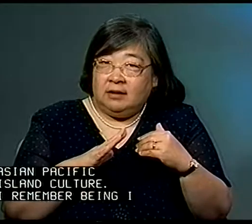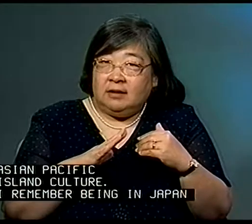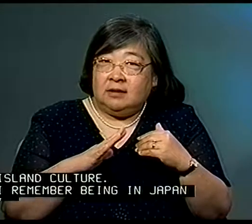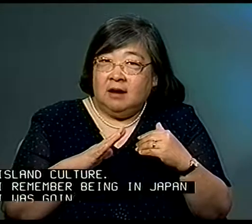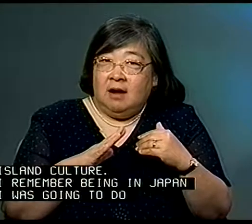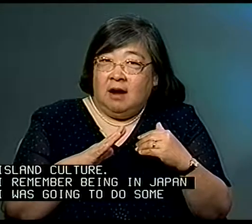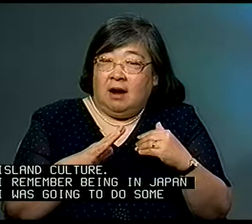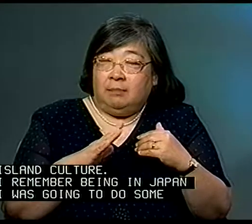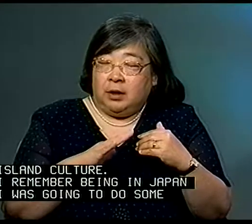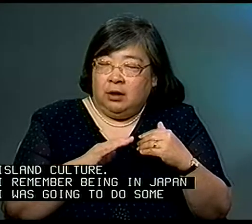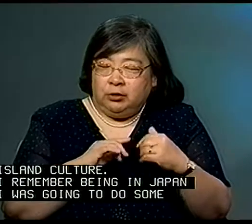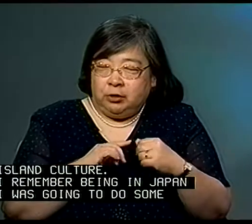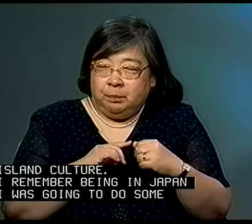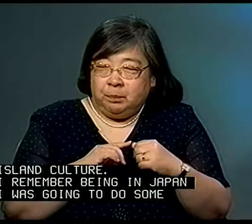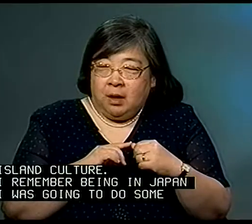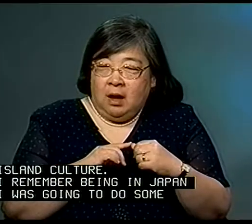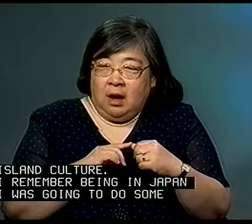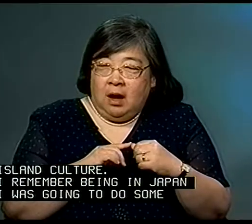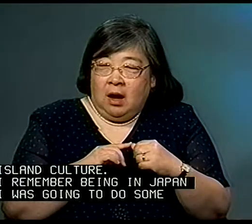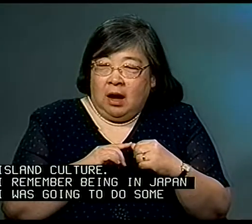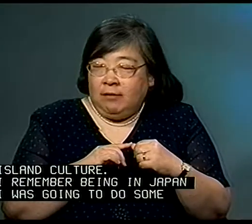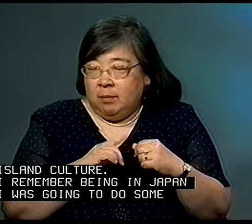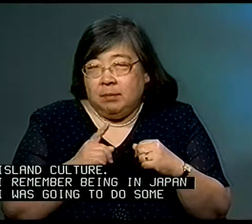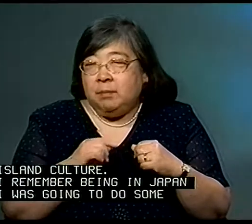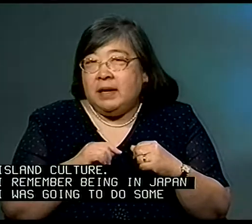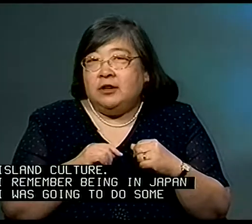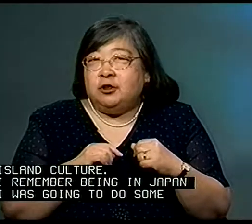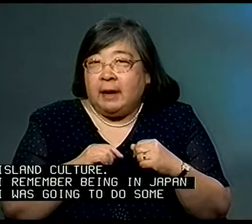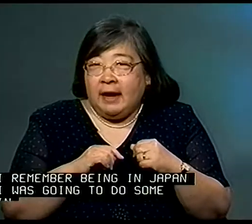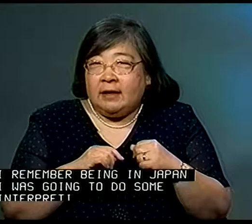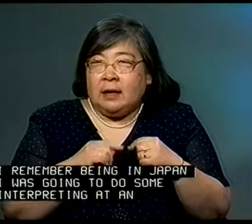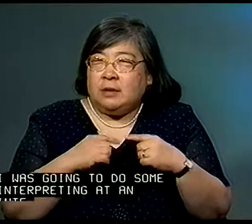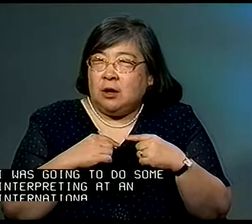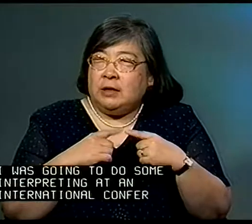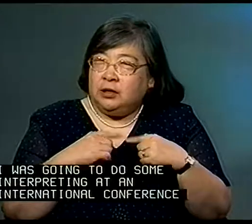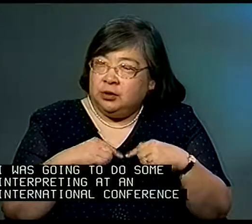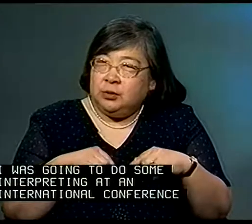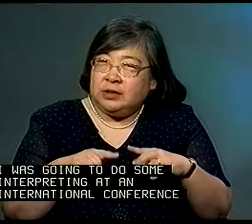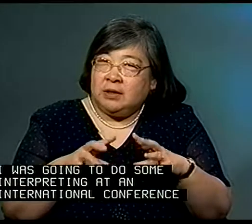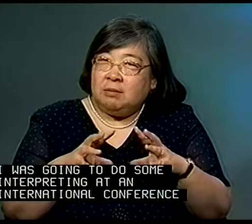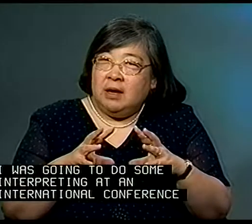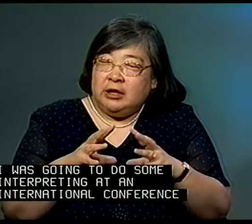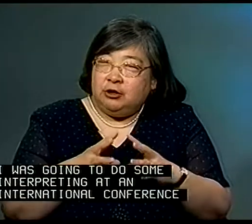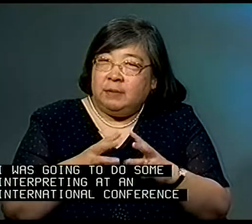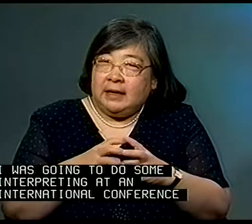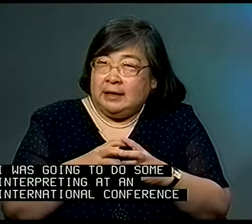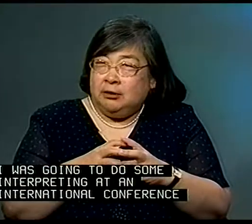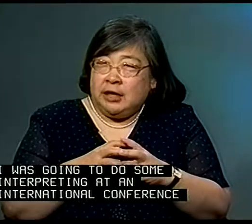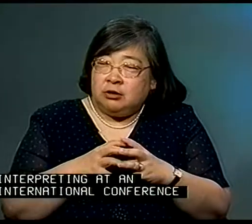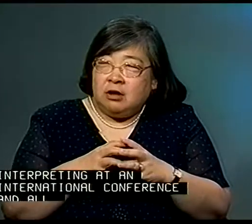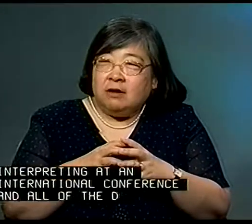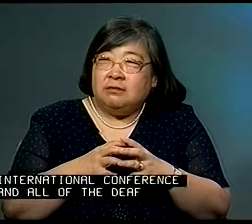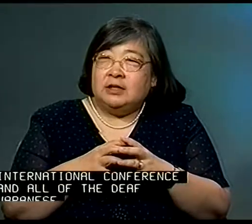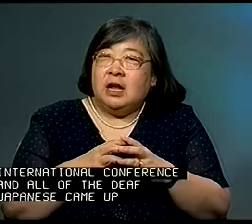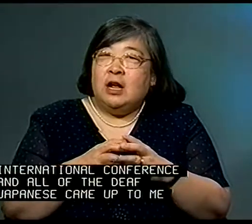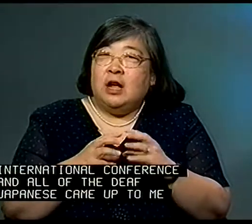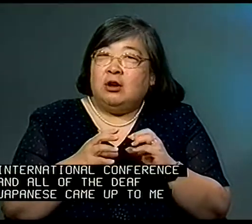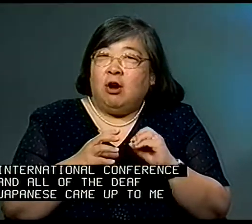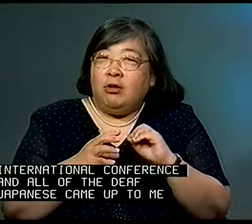Island culture. I remember being in Japan, and I was going to do some interpreting at an international conference, and all the